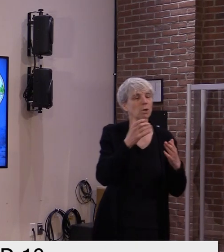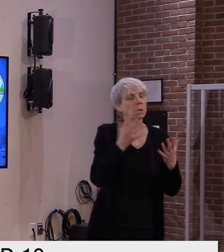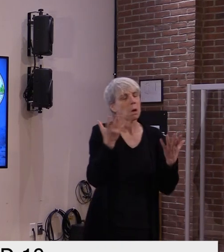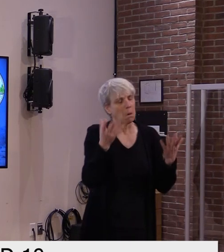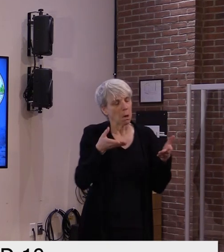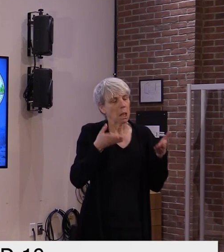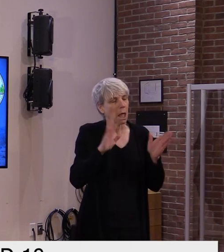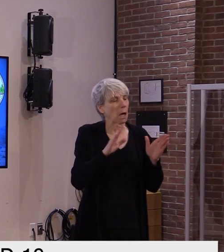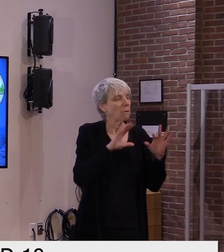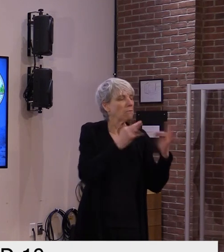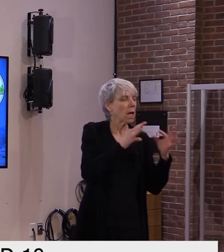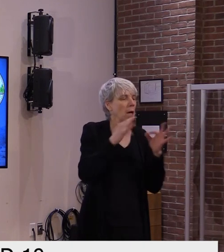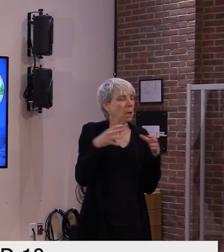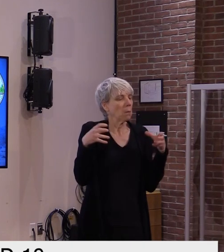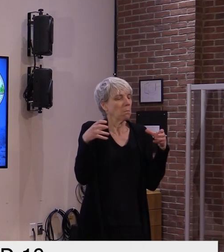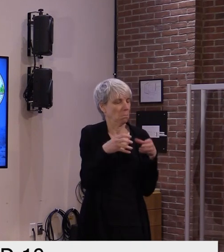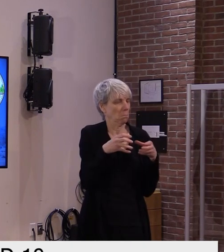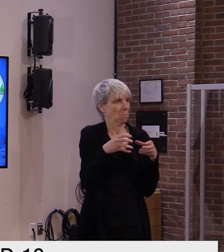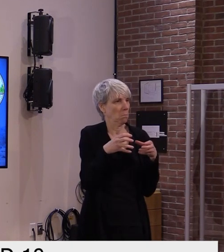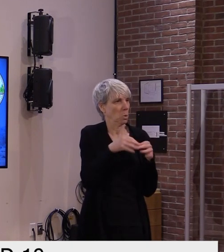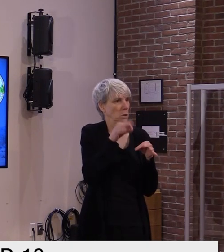really happen after Thanksgiving?